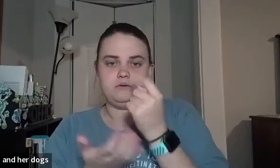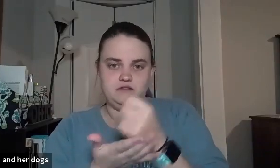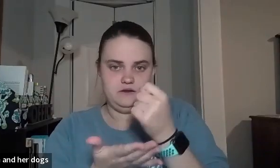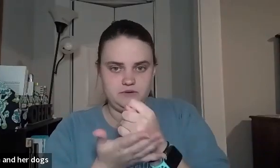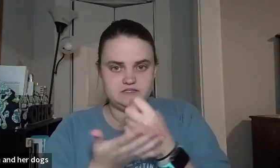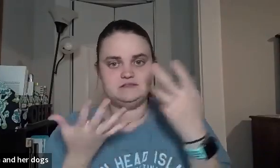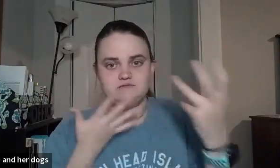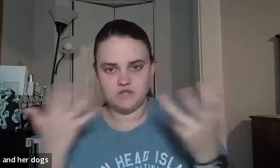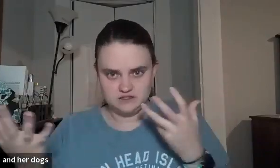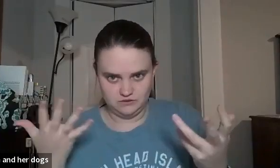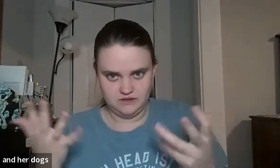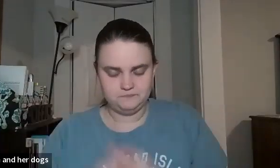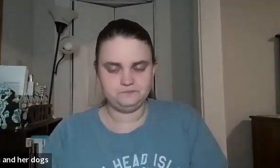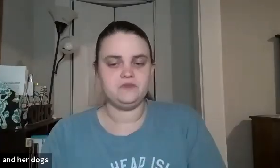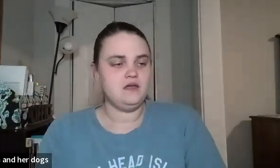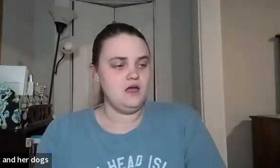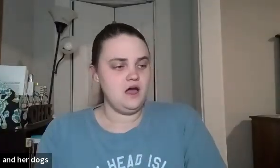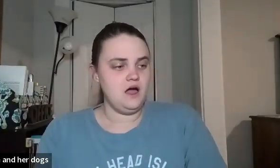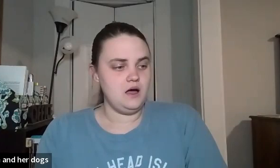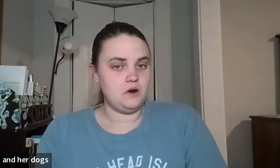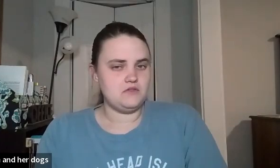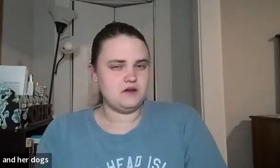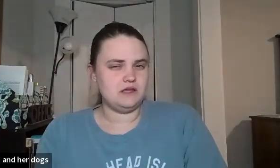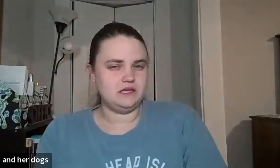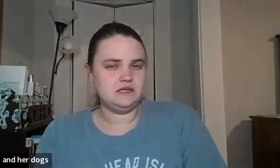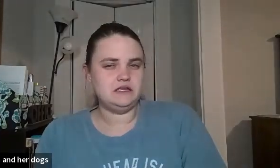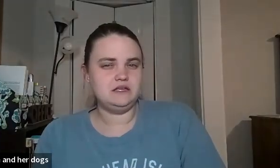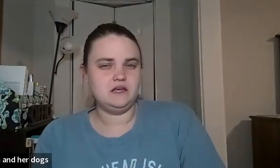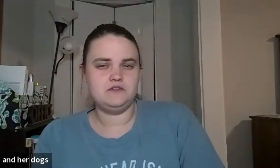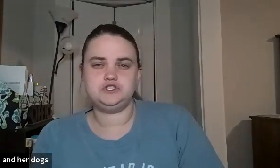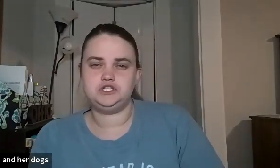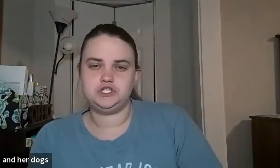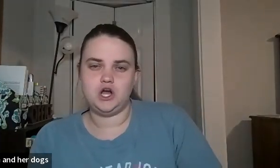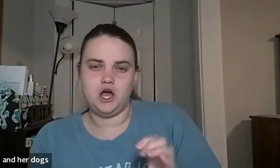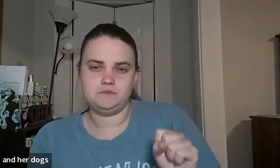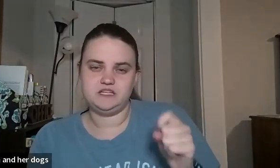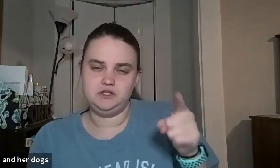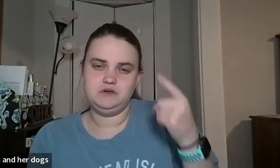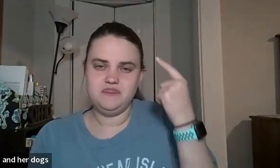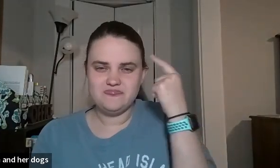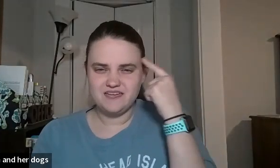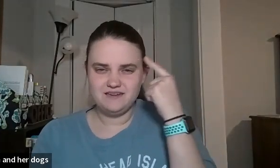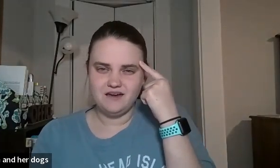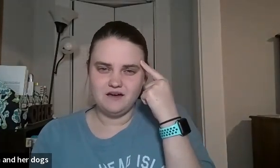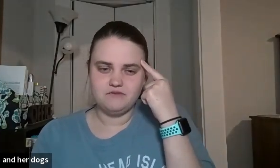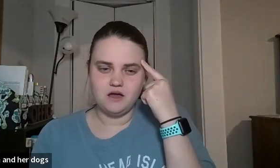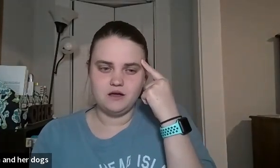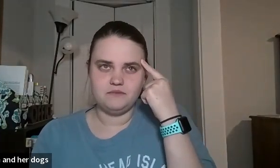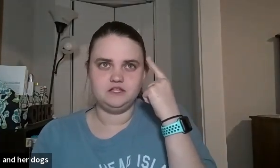going to therapists, that sort of thing. Are there any other jobs that you can think of that you'd